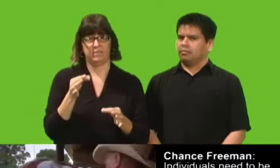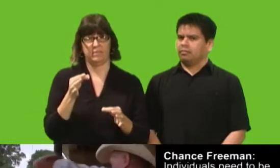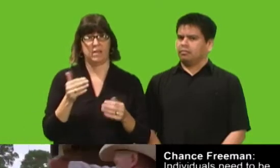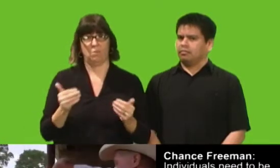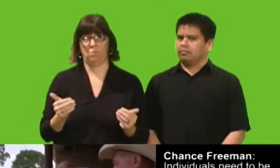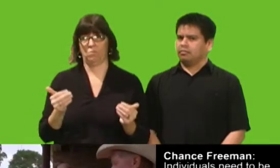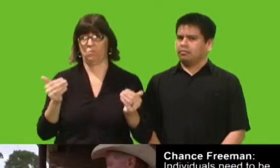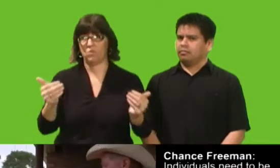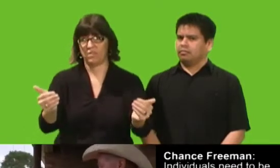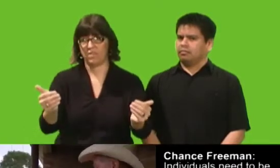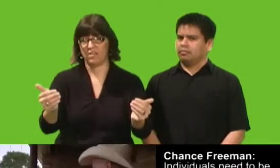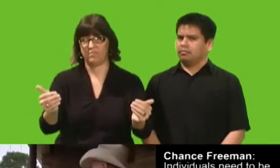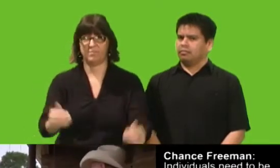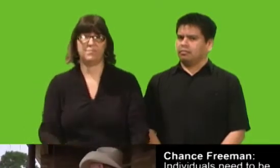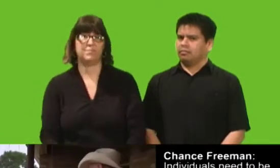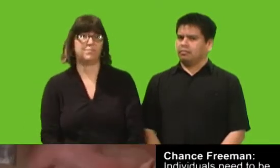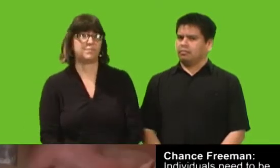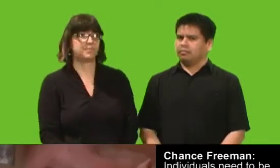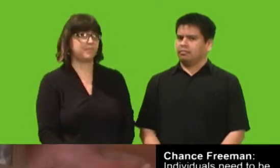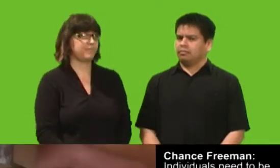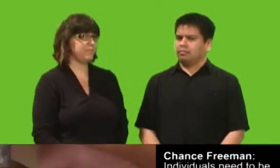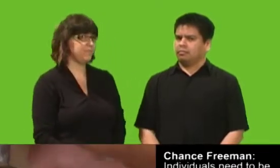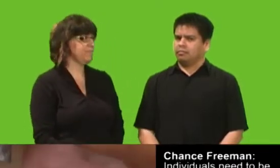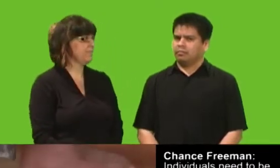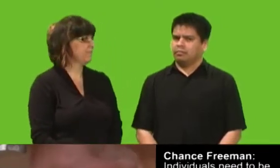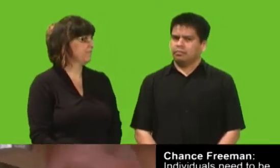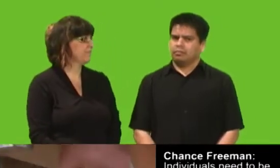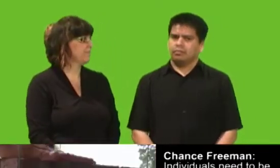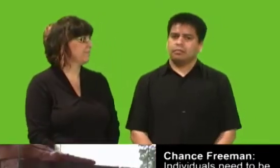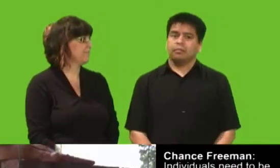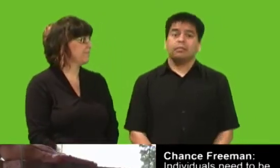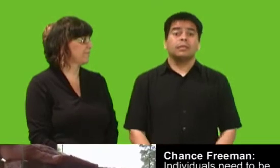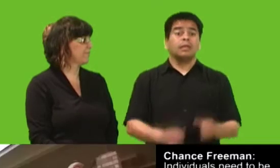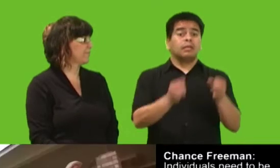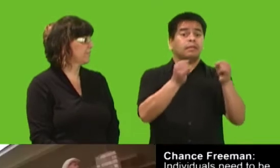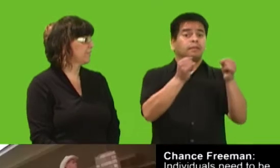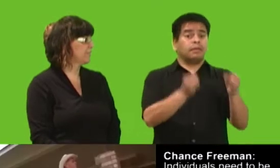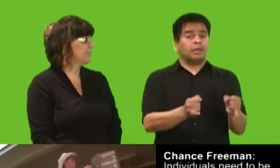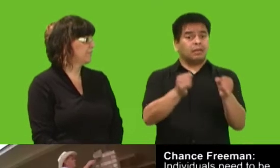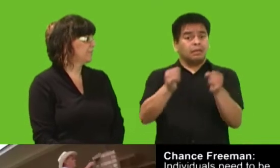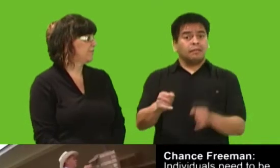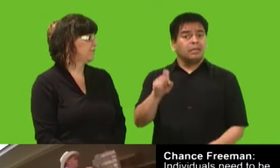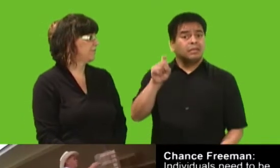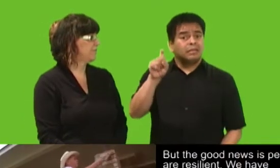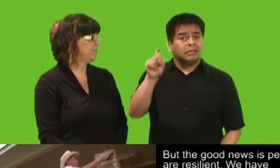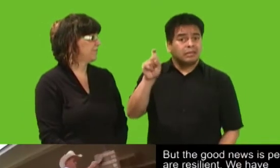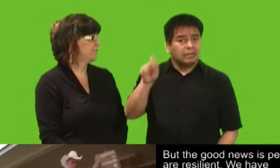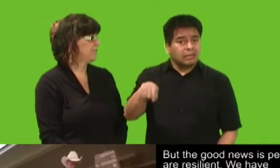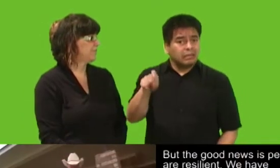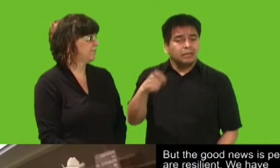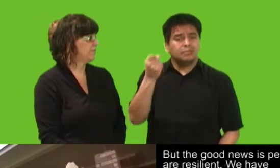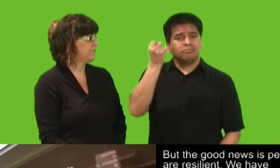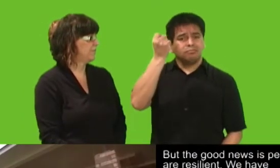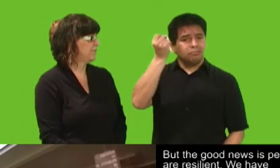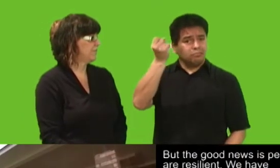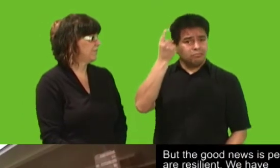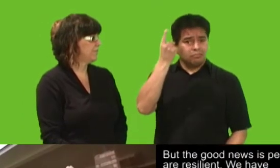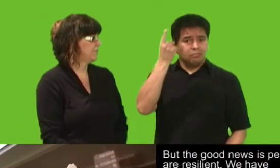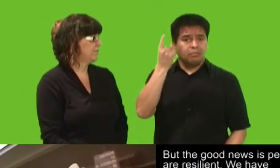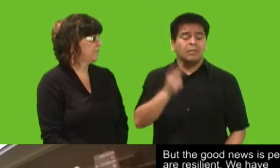Individuals need to be patient with the recovery process. They need to understand that recovery takes time. But the good news